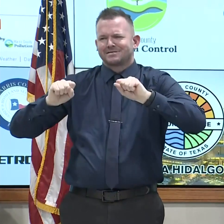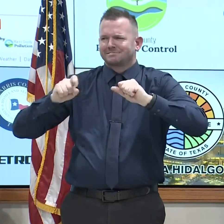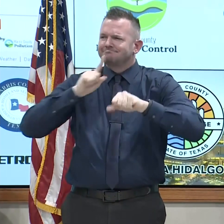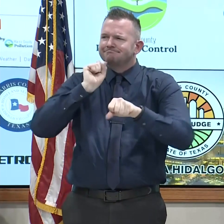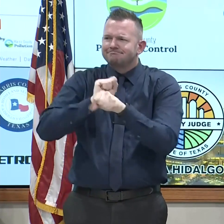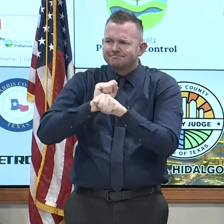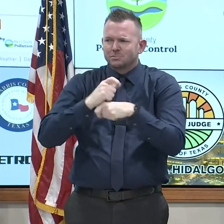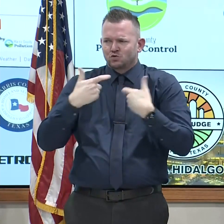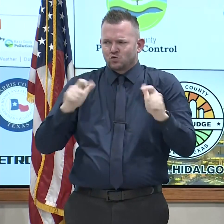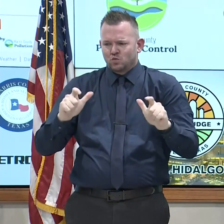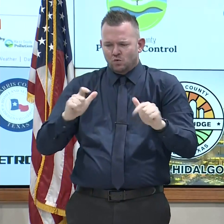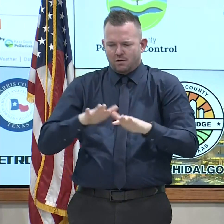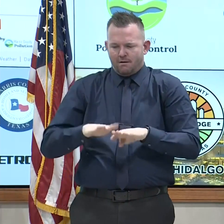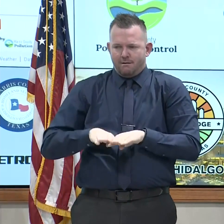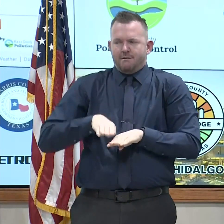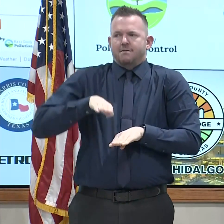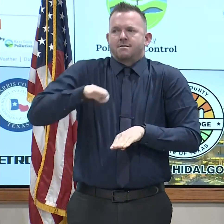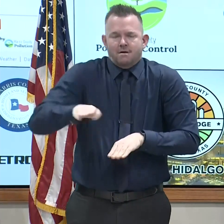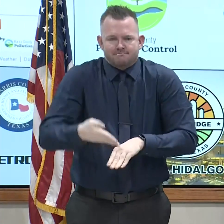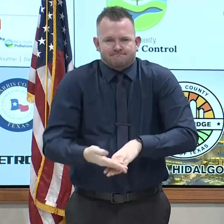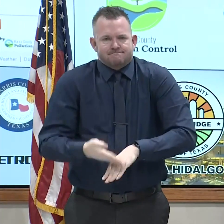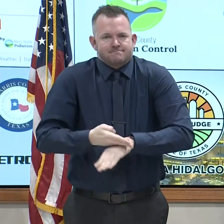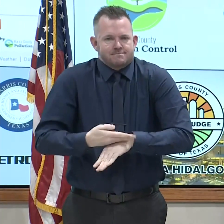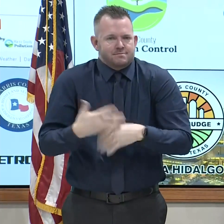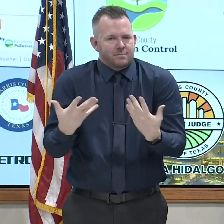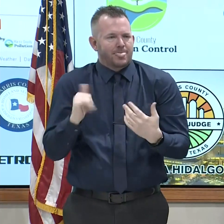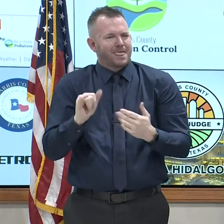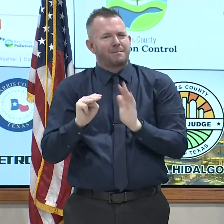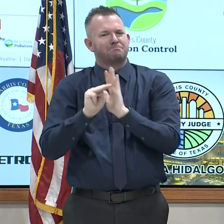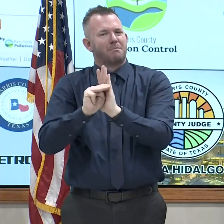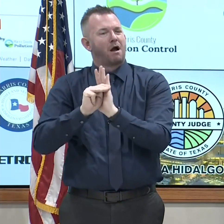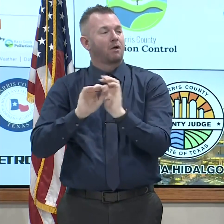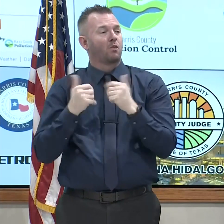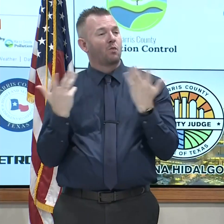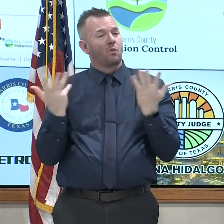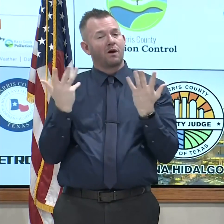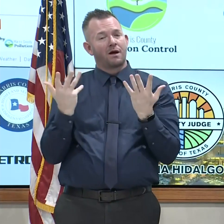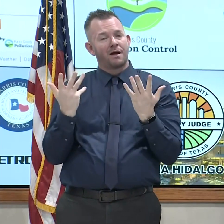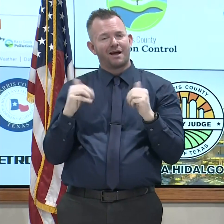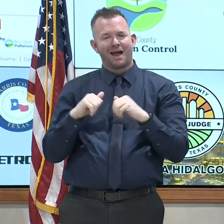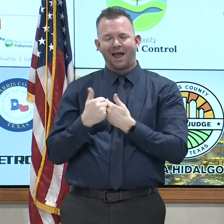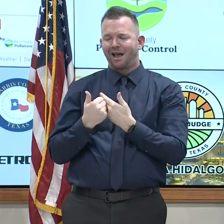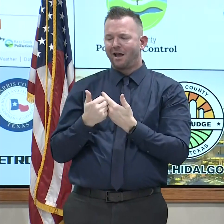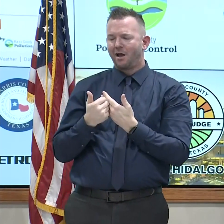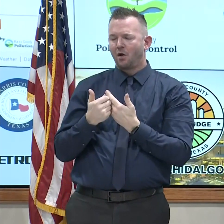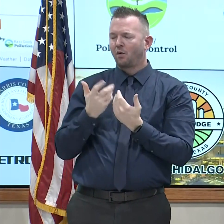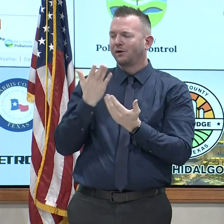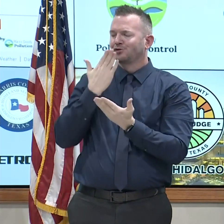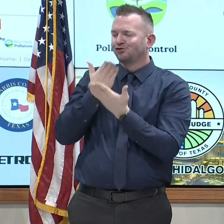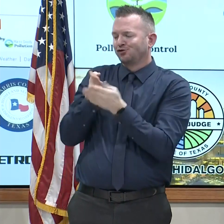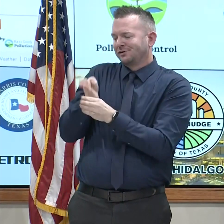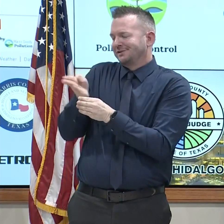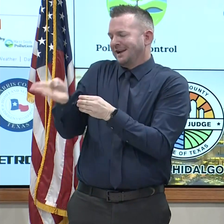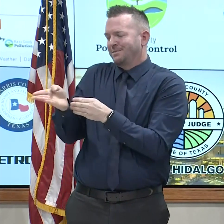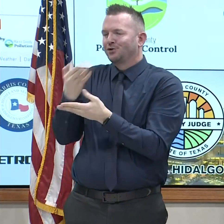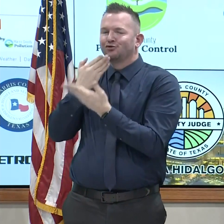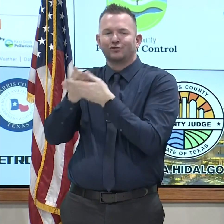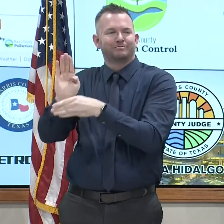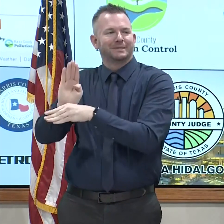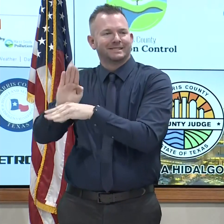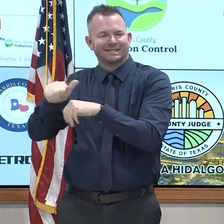County the model for how to be good neighbors. Entities all across the